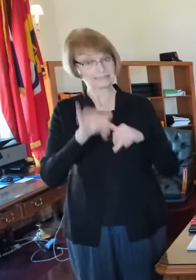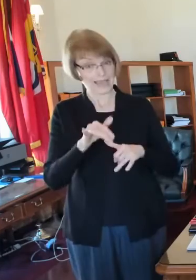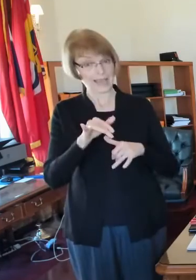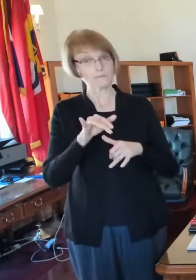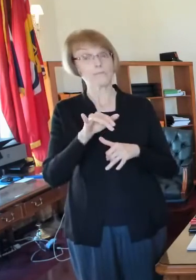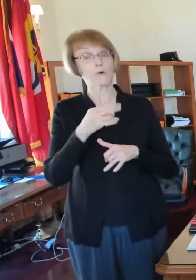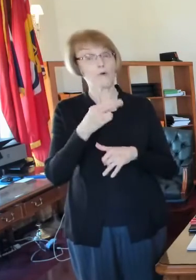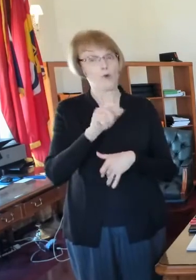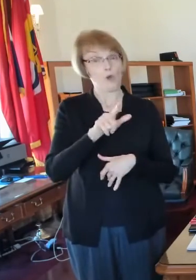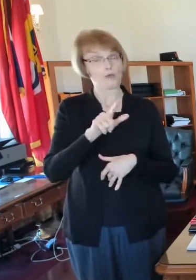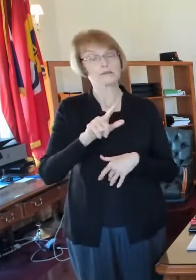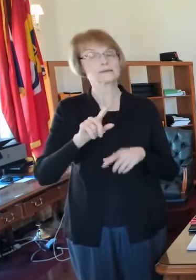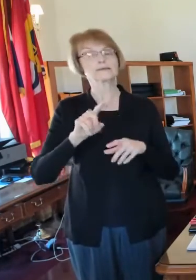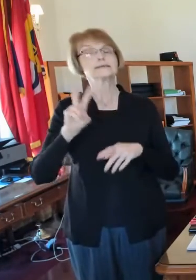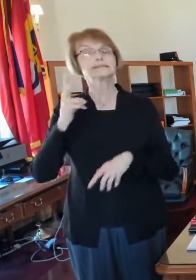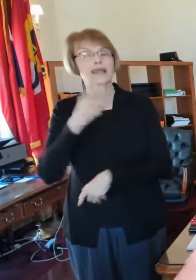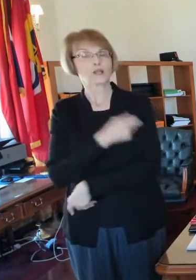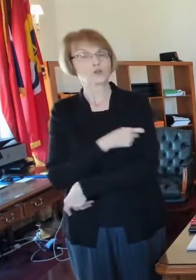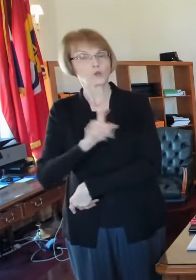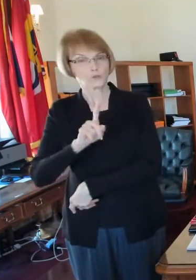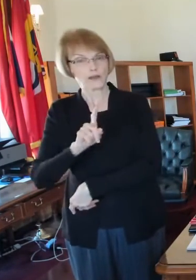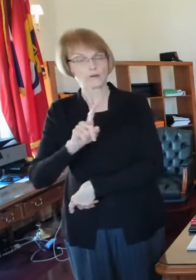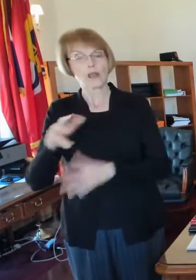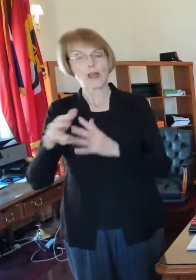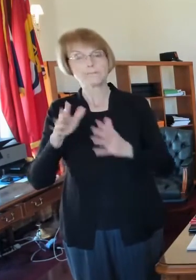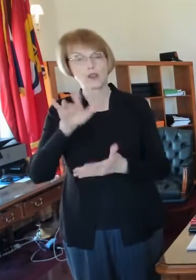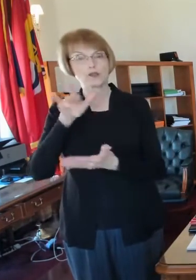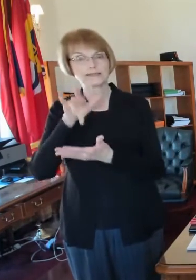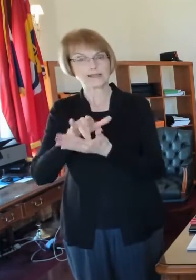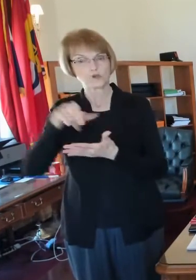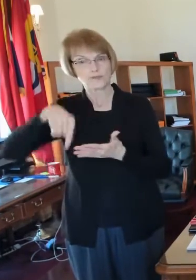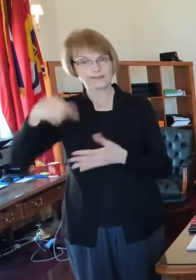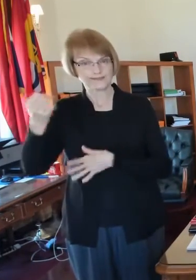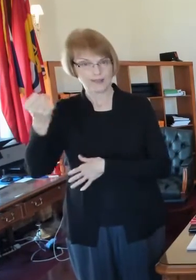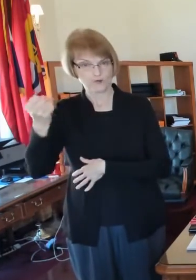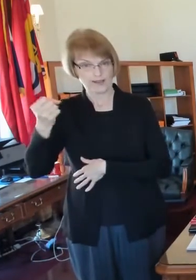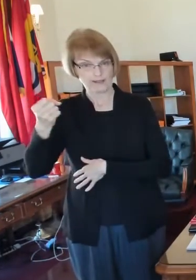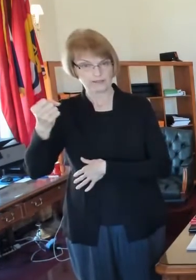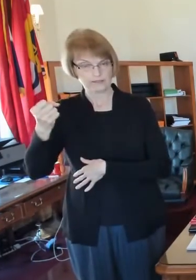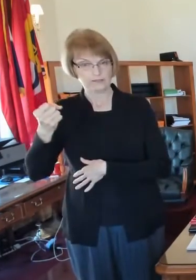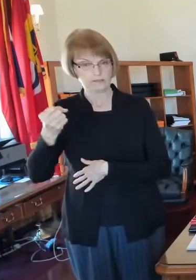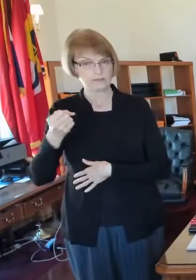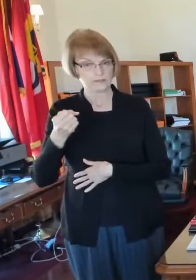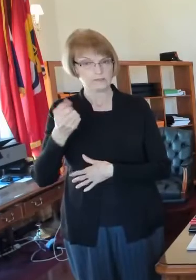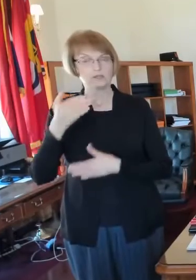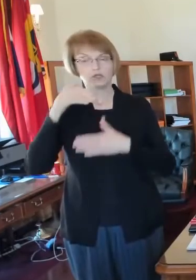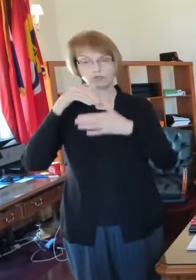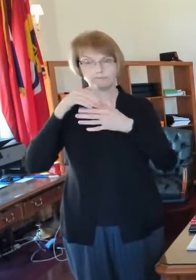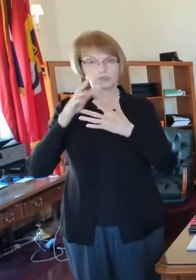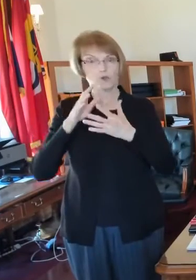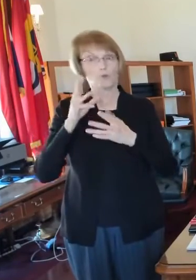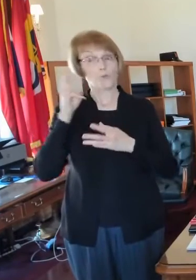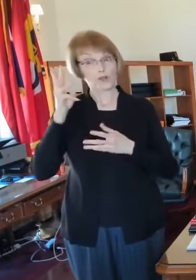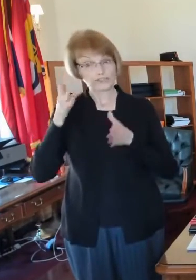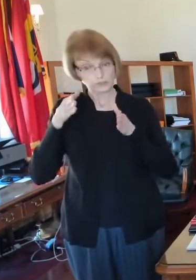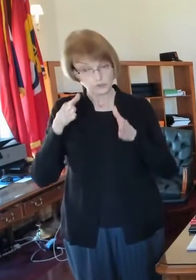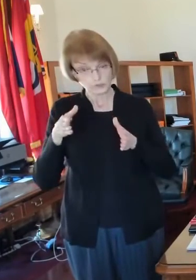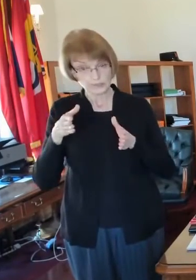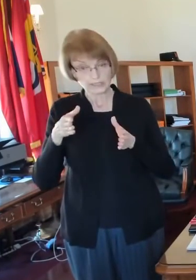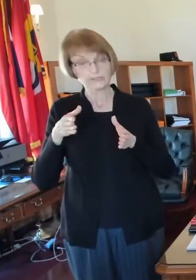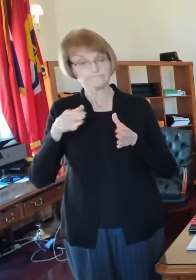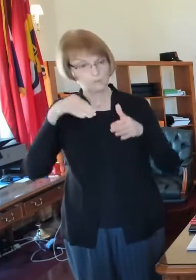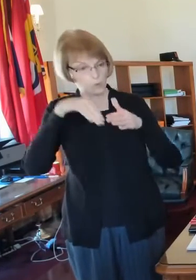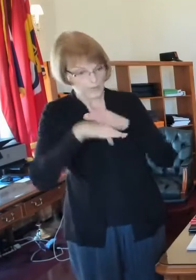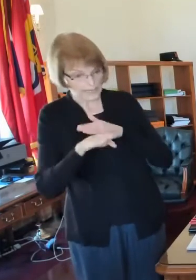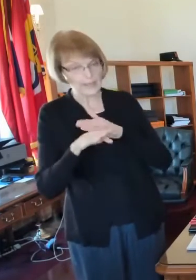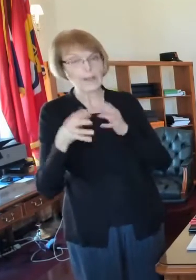the second dose of vaccines is going to be given at America Center this Saturday. You enter America Center off of Washington. There will be free